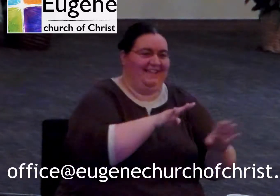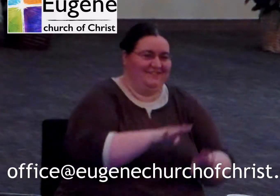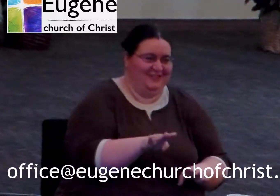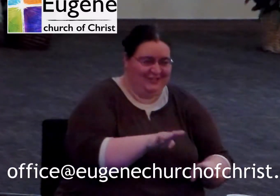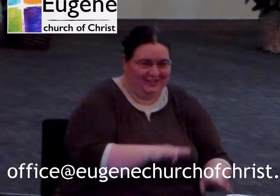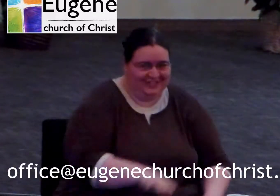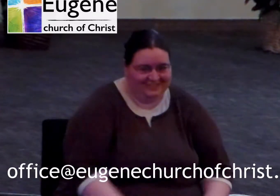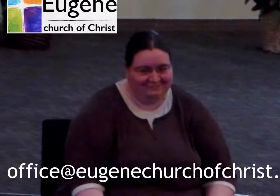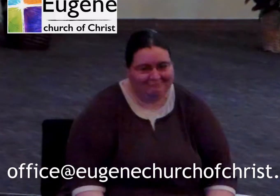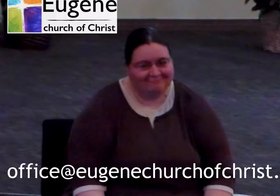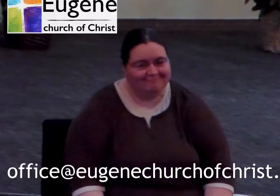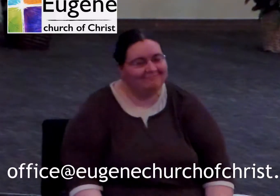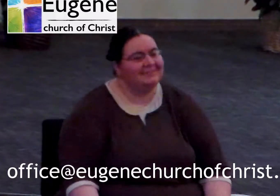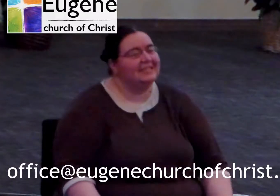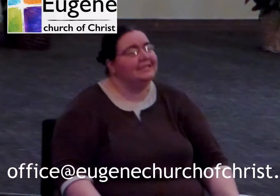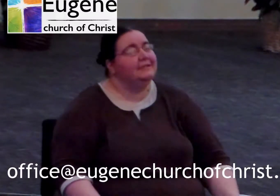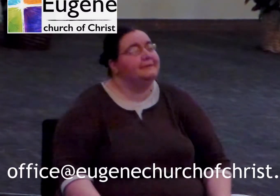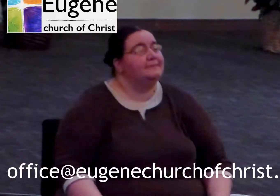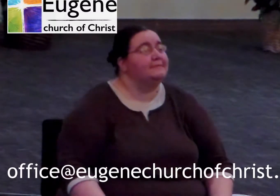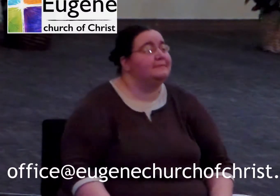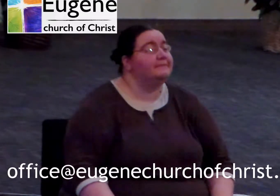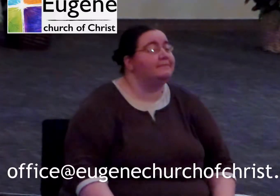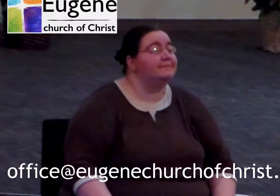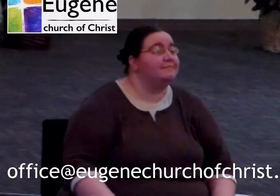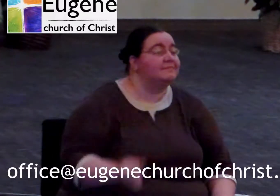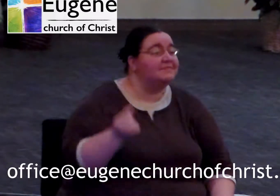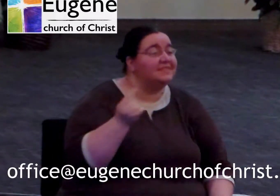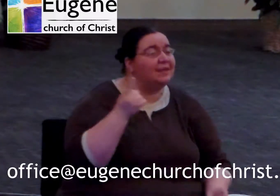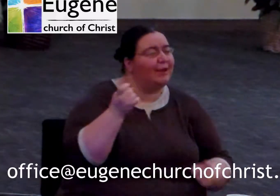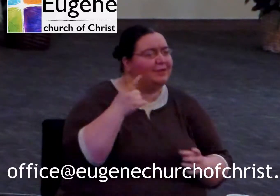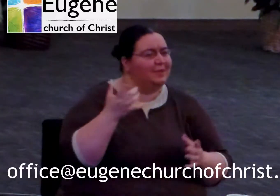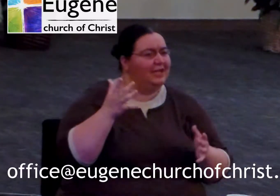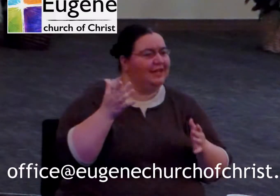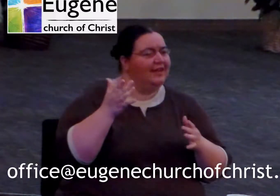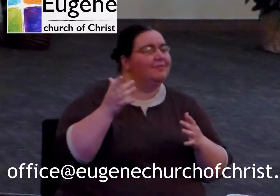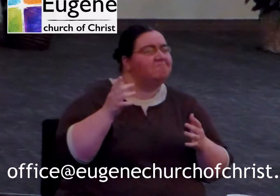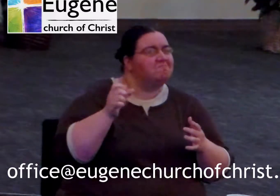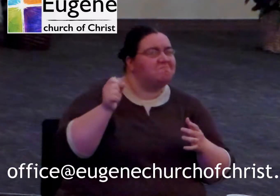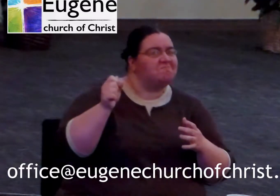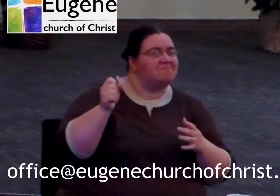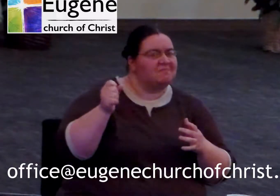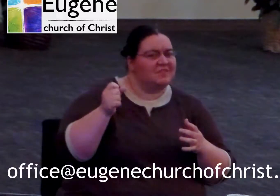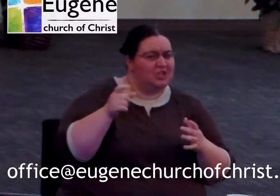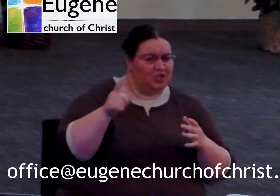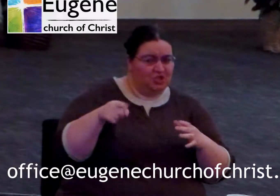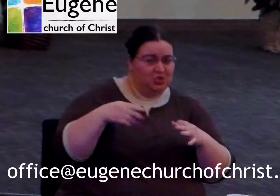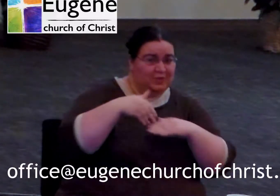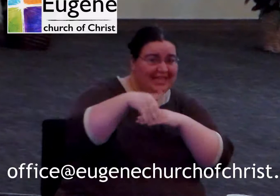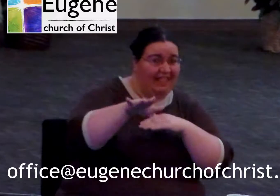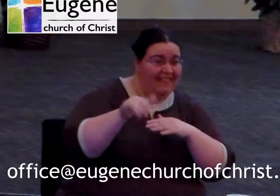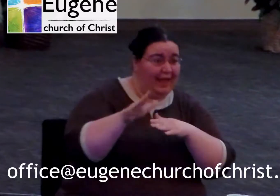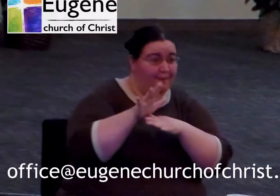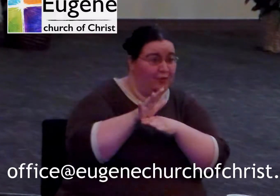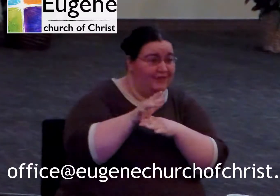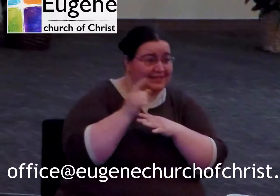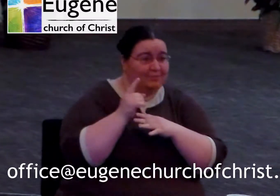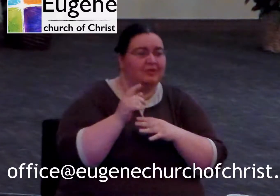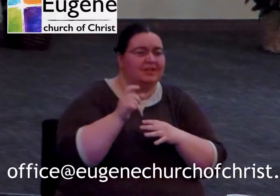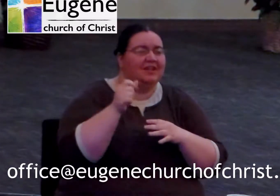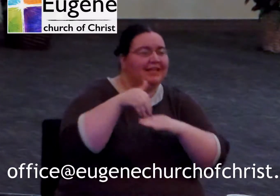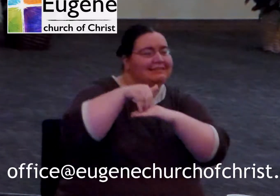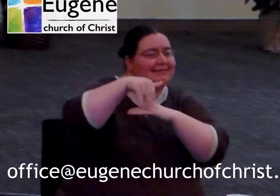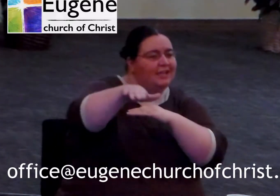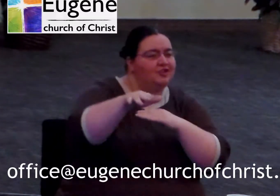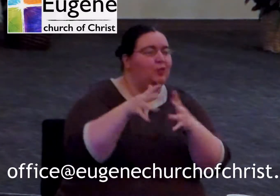haven't done anything with it yet. So if you see it on TV, though, you'll say, hey, I saw it in Eugene. That was cool. We're just hoping for